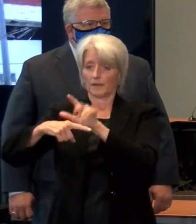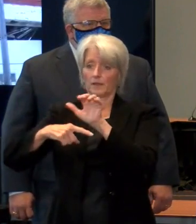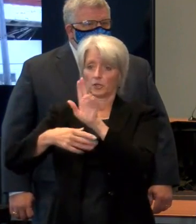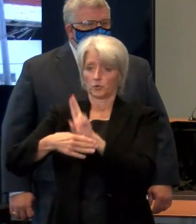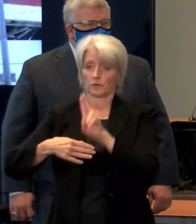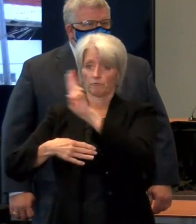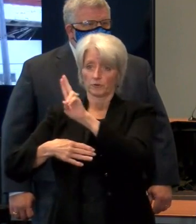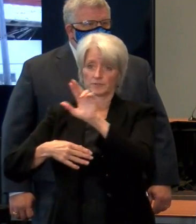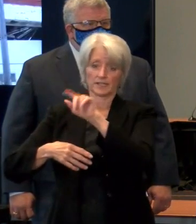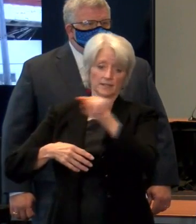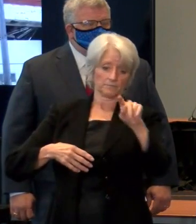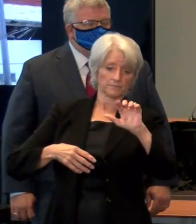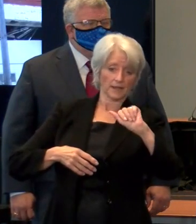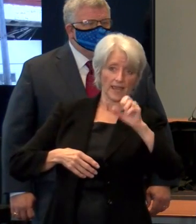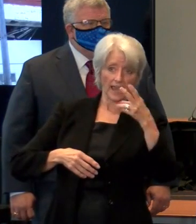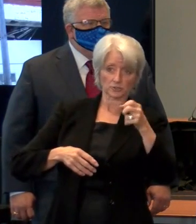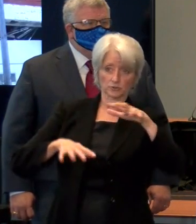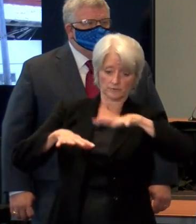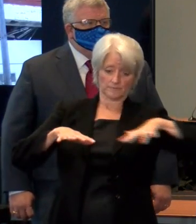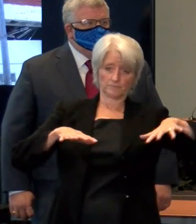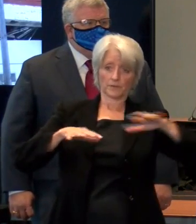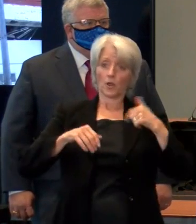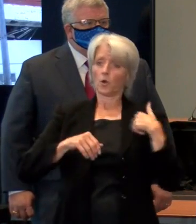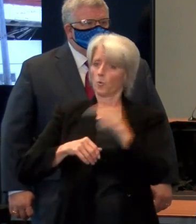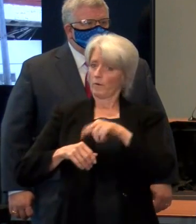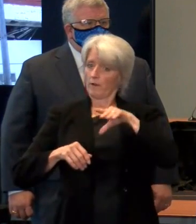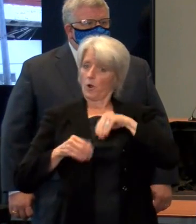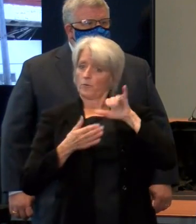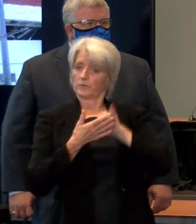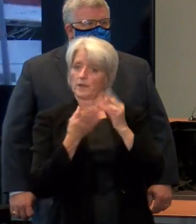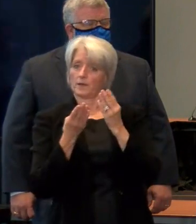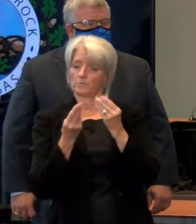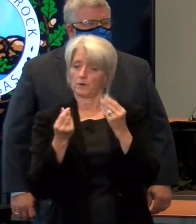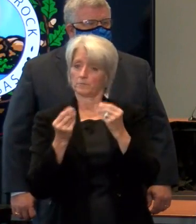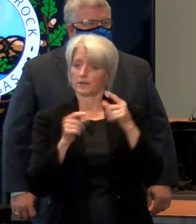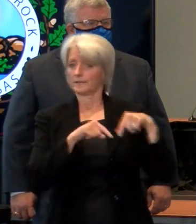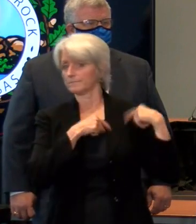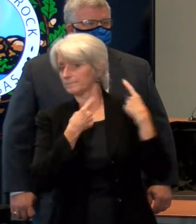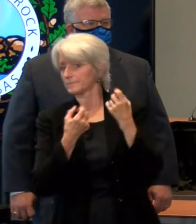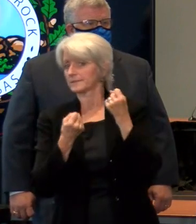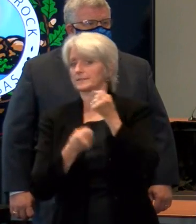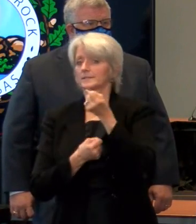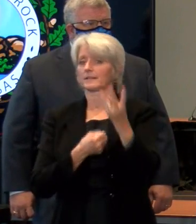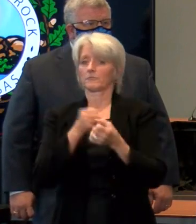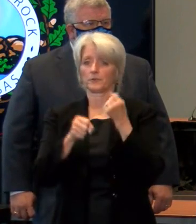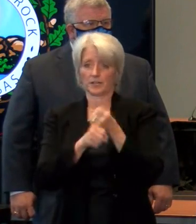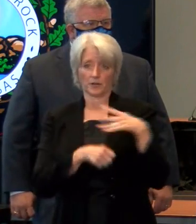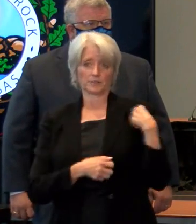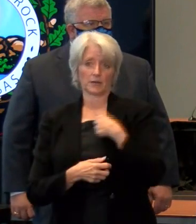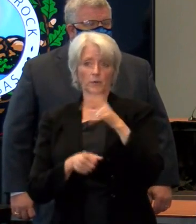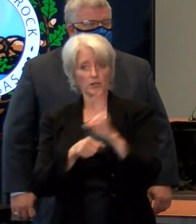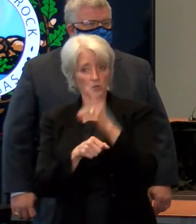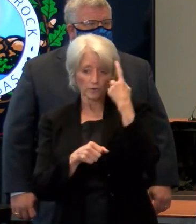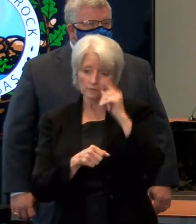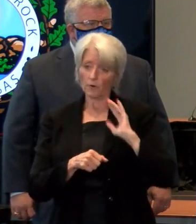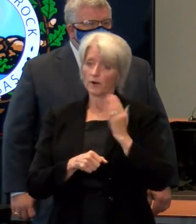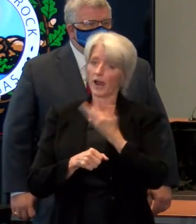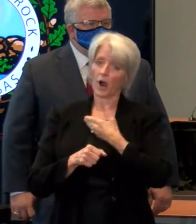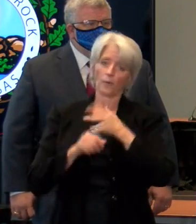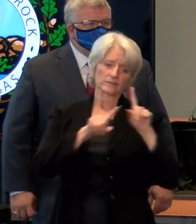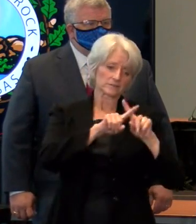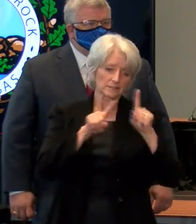Asher and University. We've owned this property for a number of years, and we've used it to house various of our departments